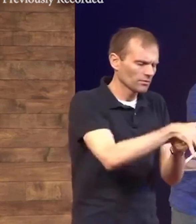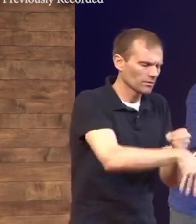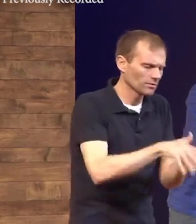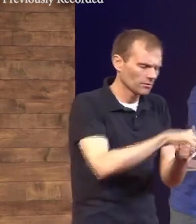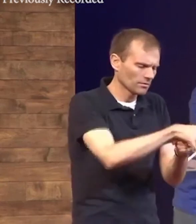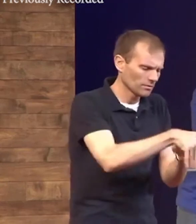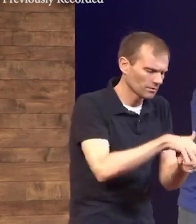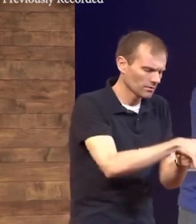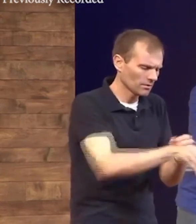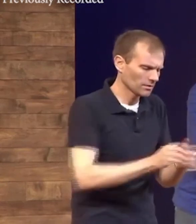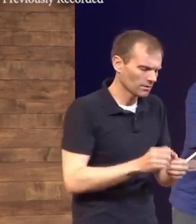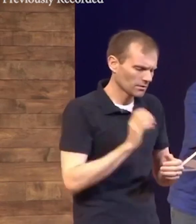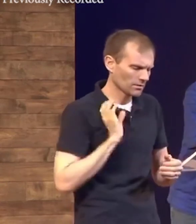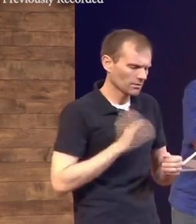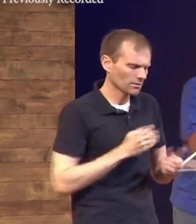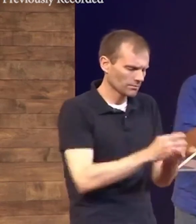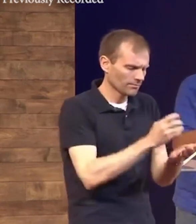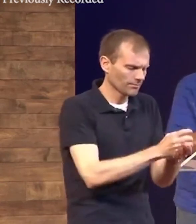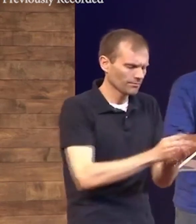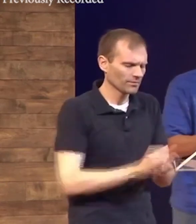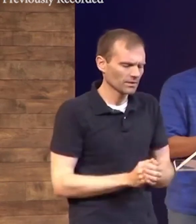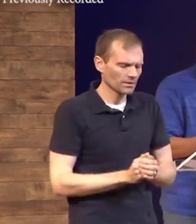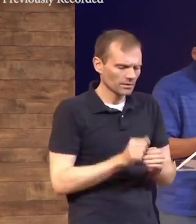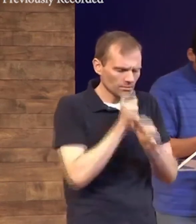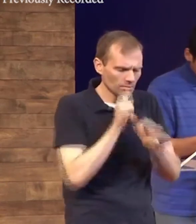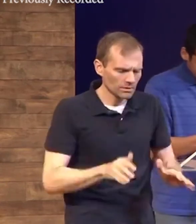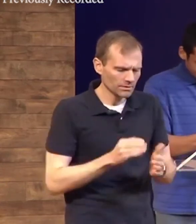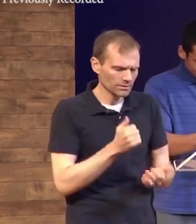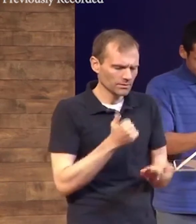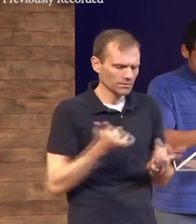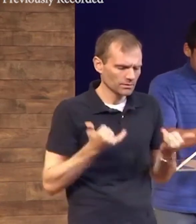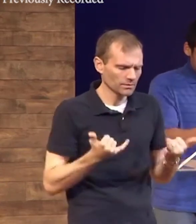day. Amen.